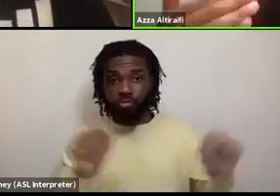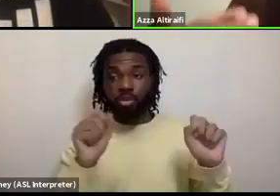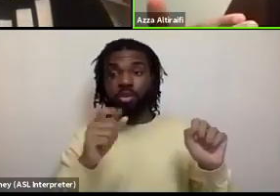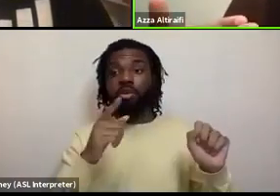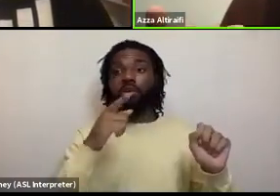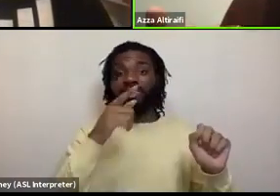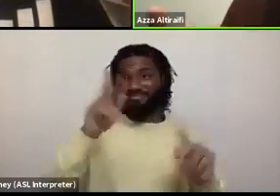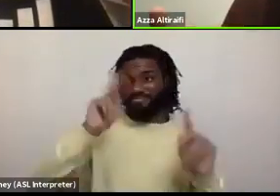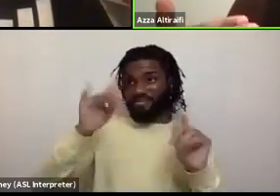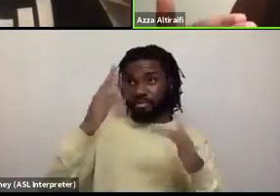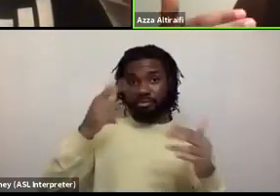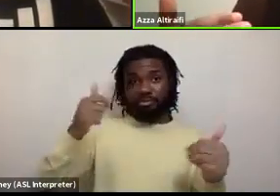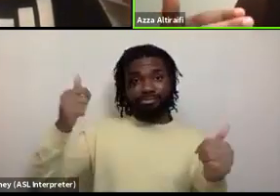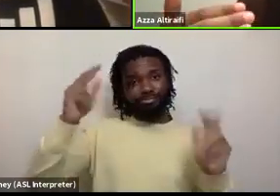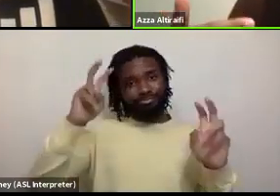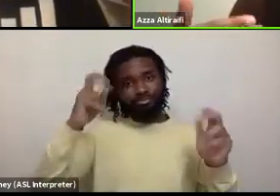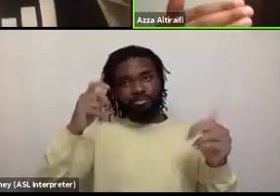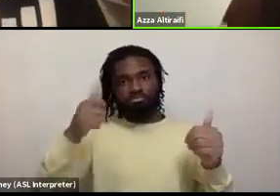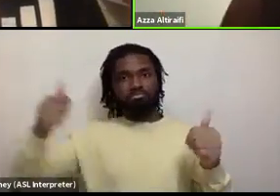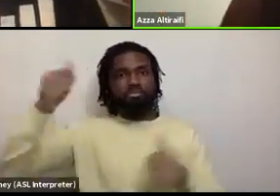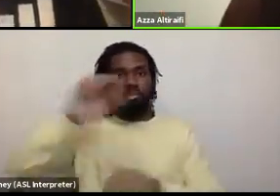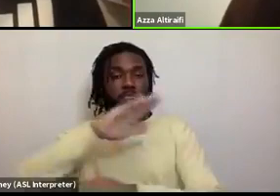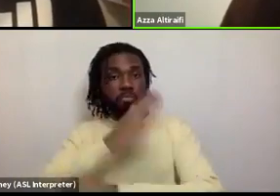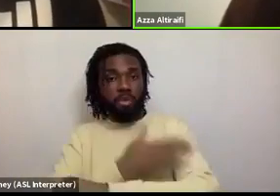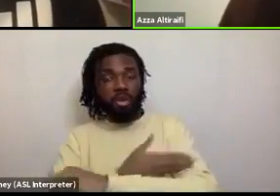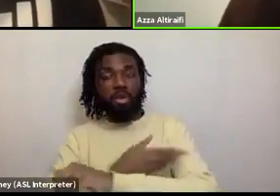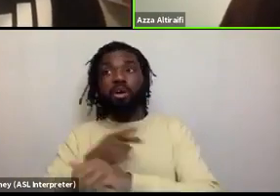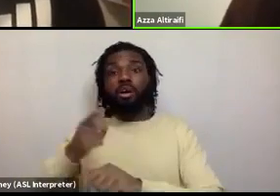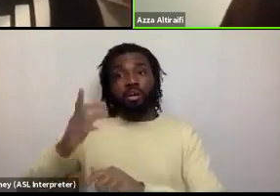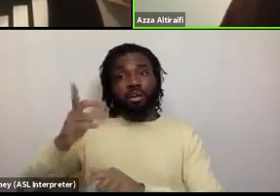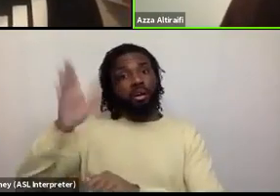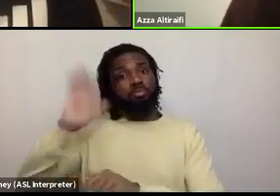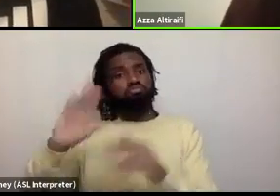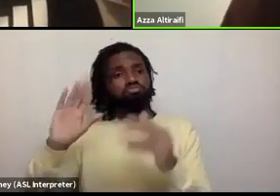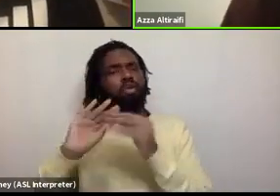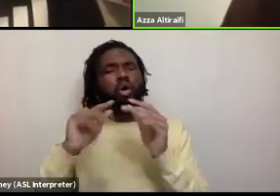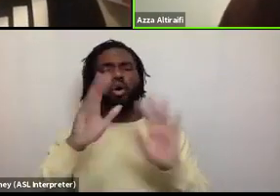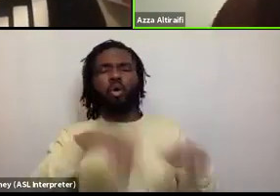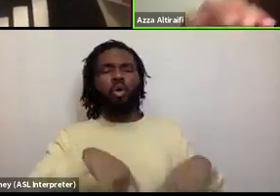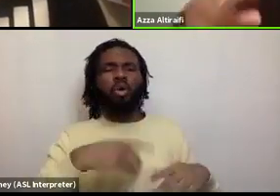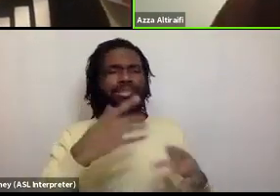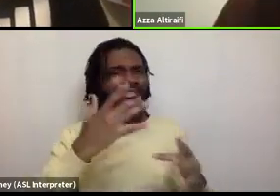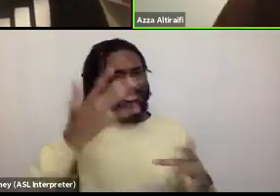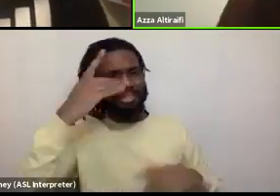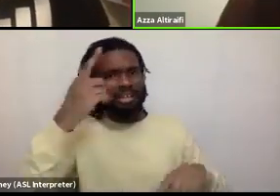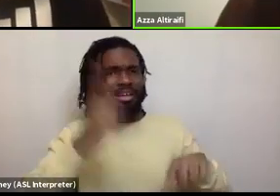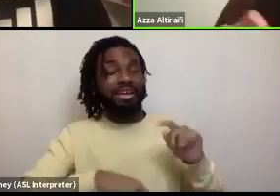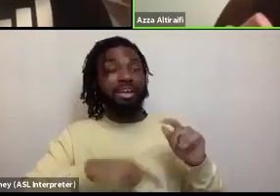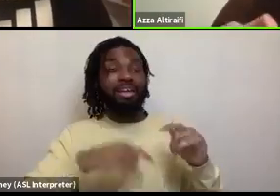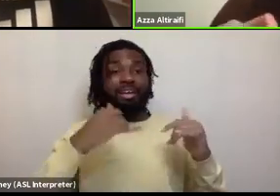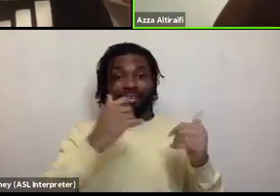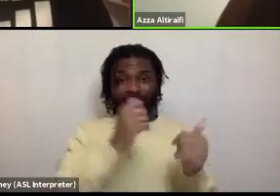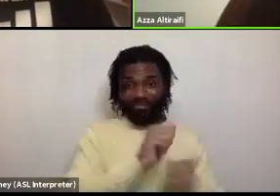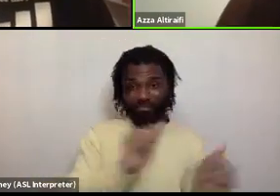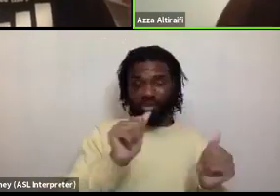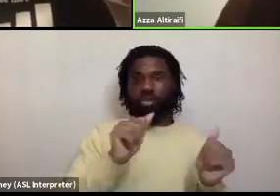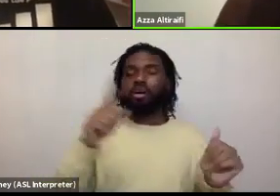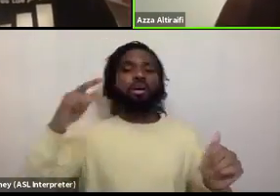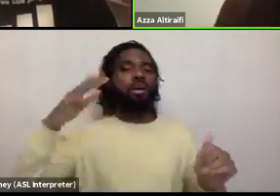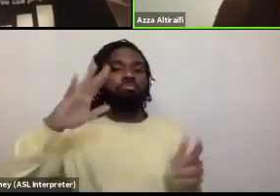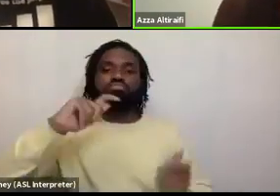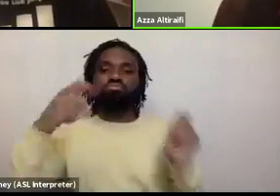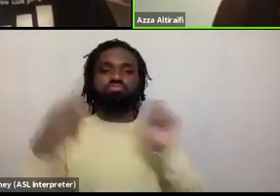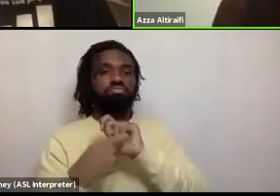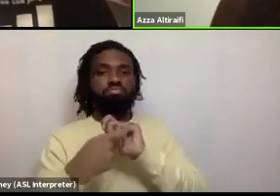once designated them as being immune to certain disease were now shifting the discourse entirely